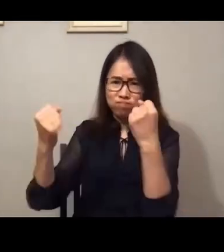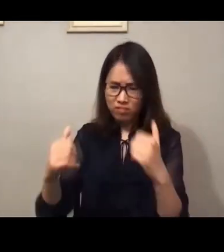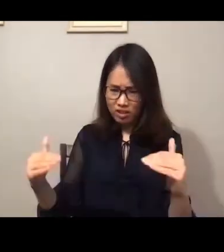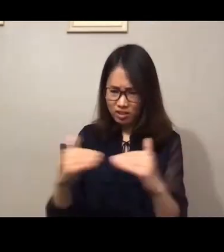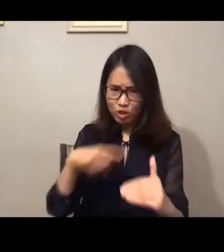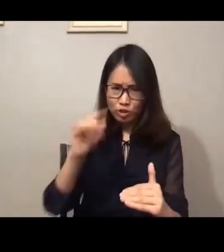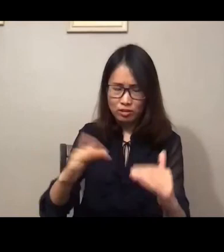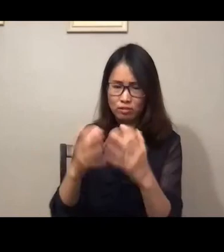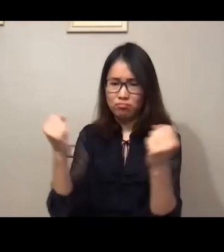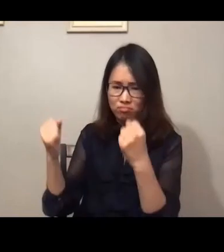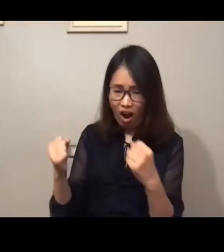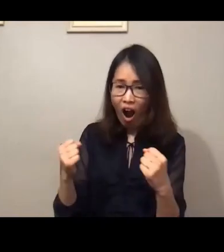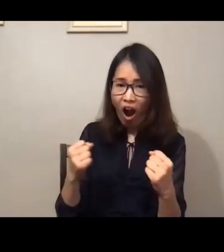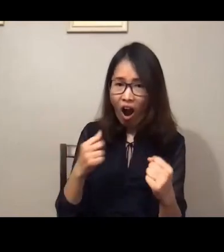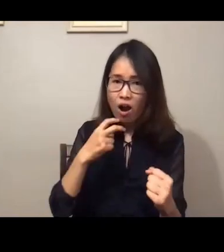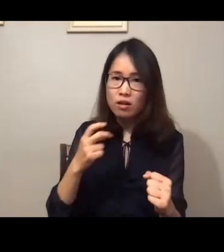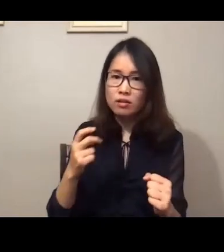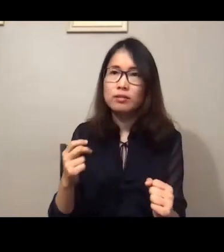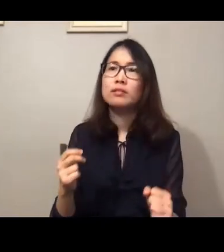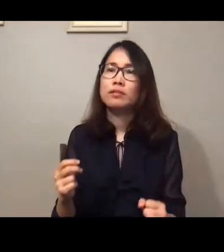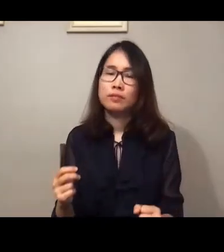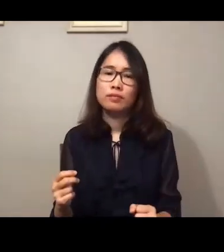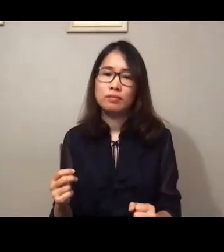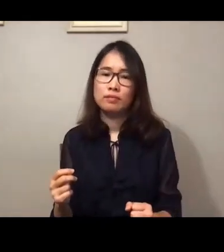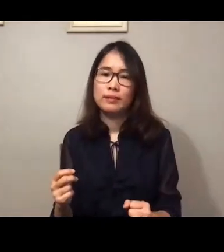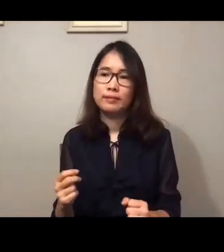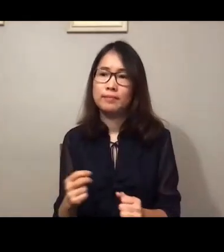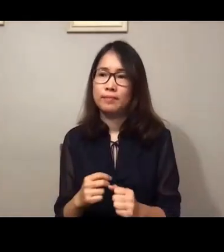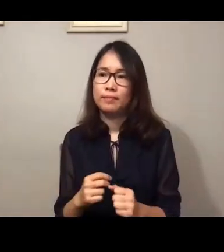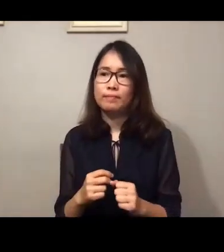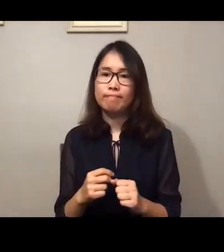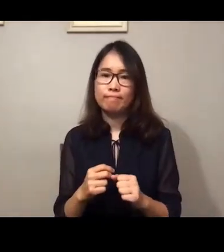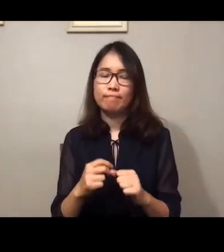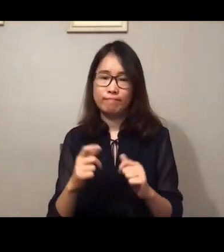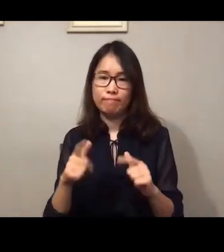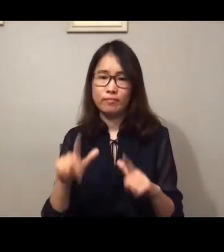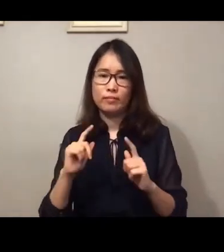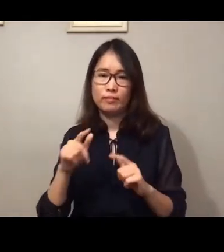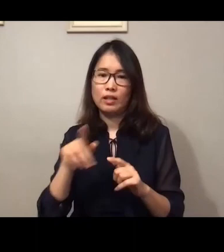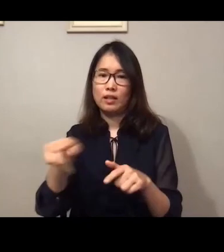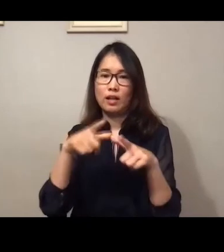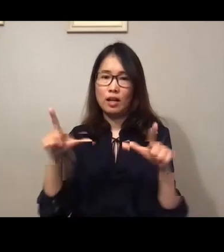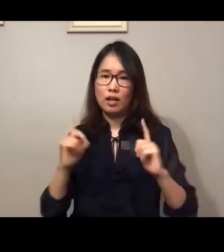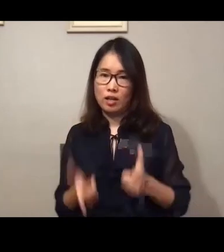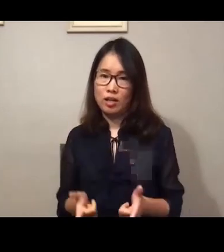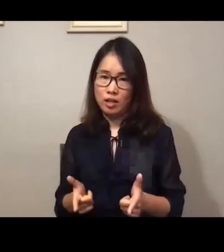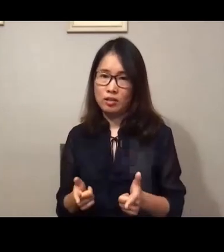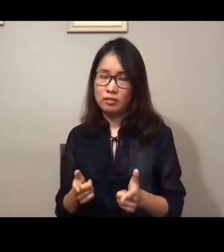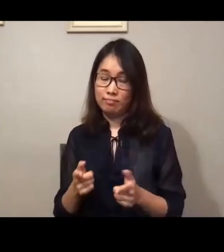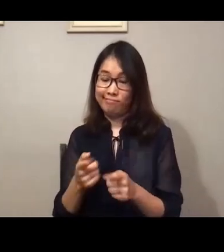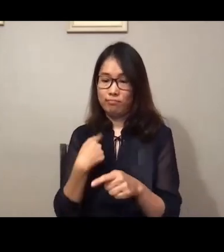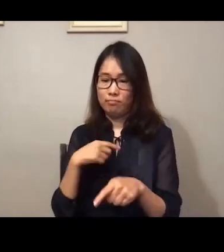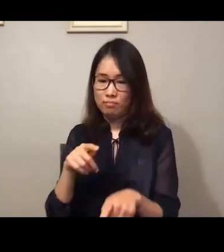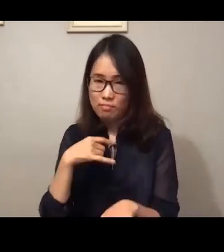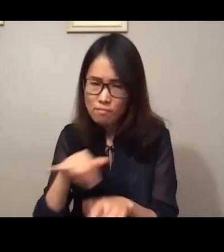Language. At 5 years of age, their language was like that of what a hearing child at 5 is using.